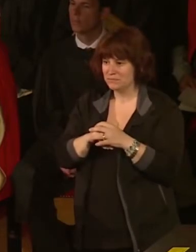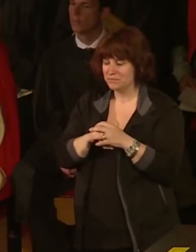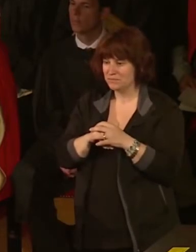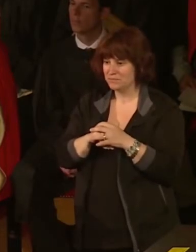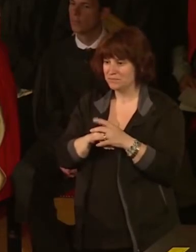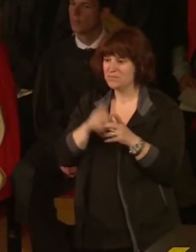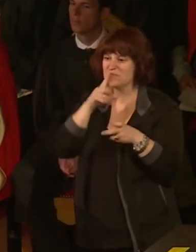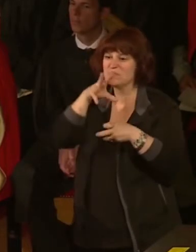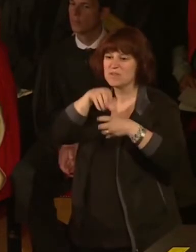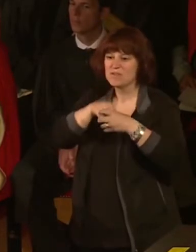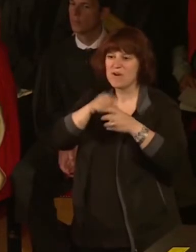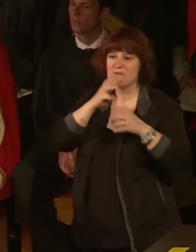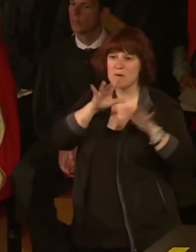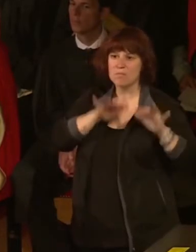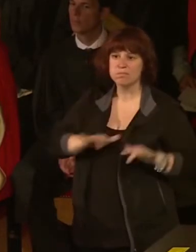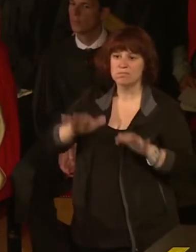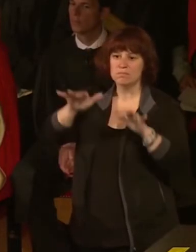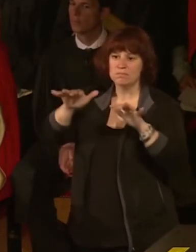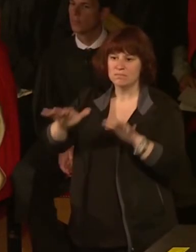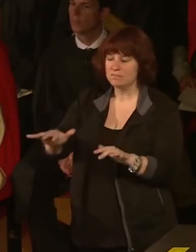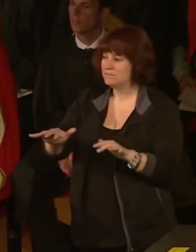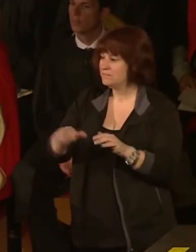the sea of life.